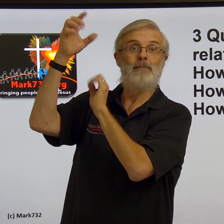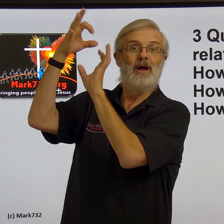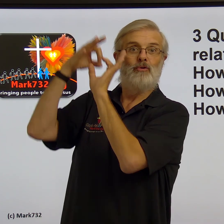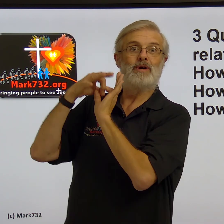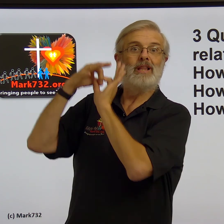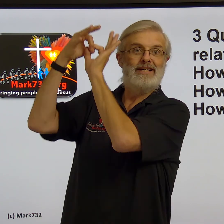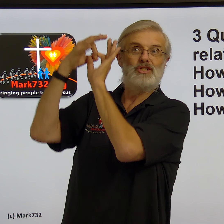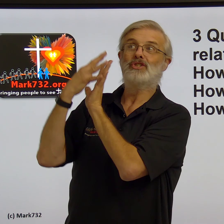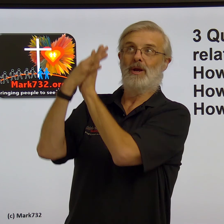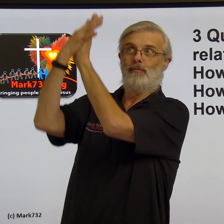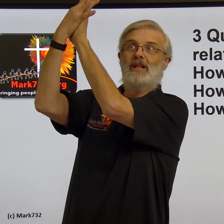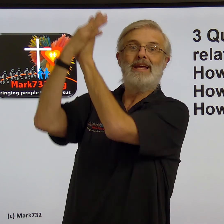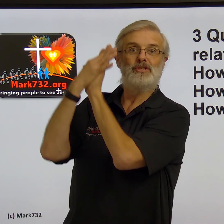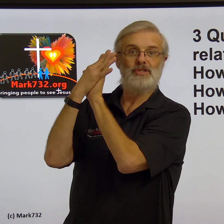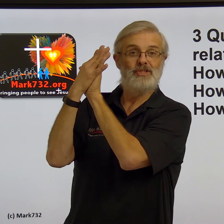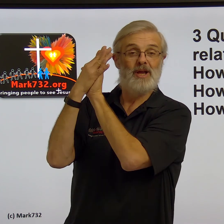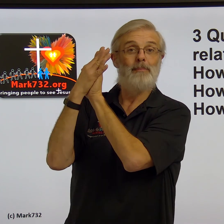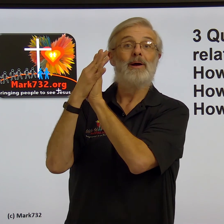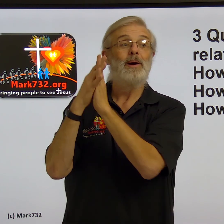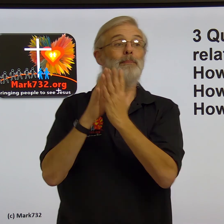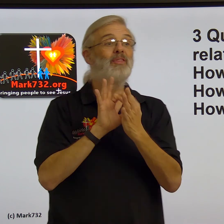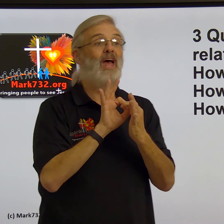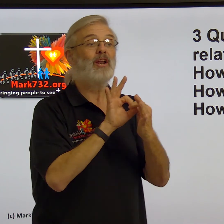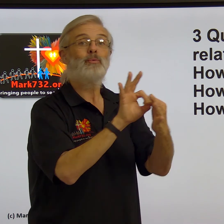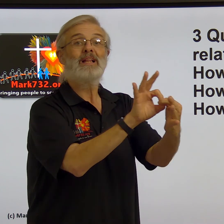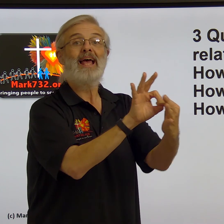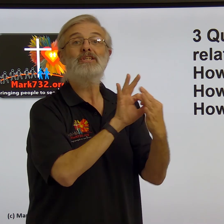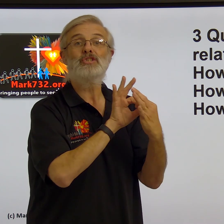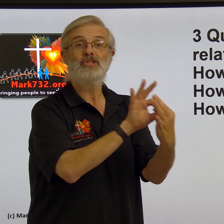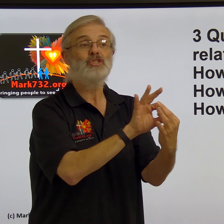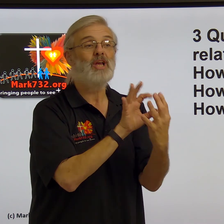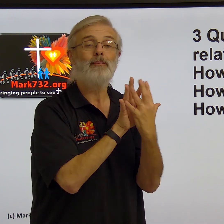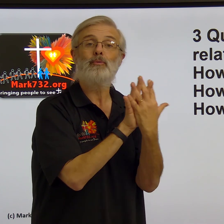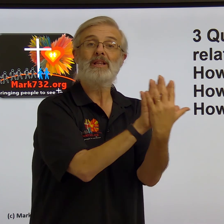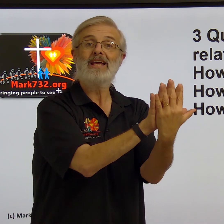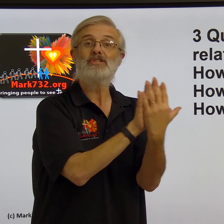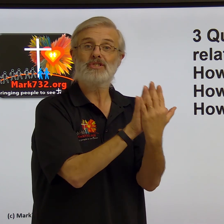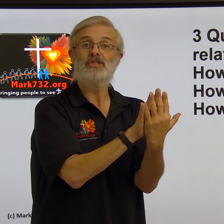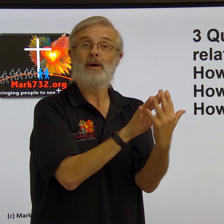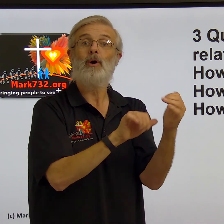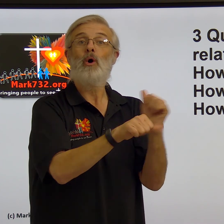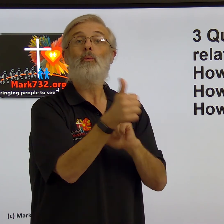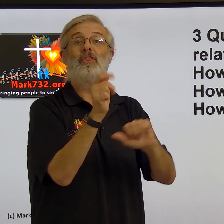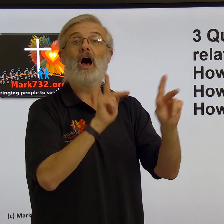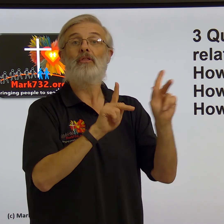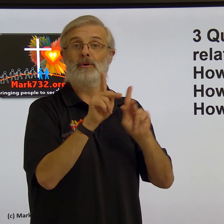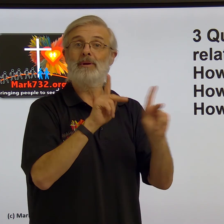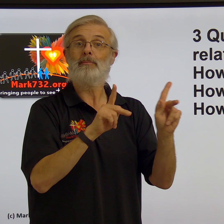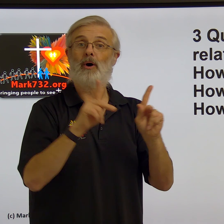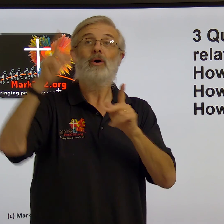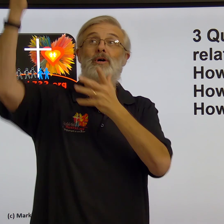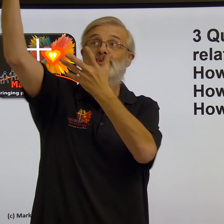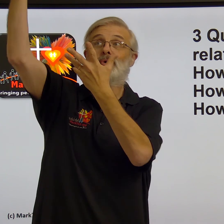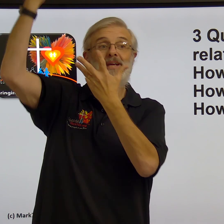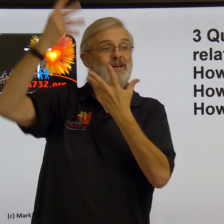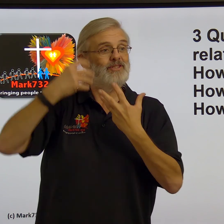relationship relationship but then relationship relationship with other people so gives it